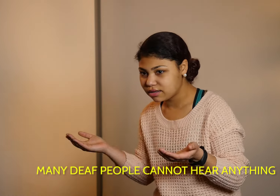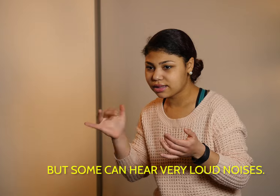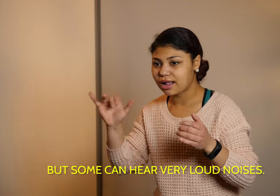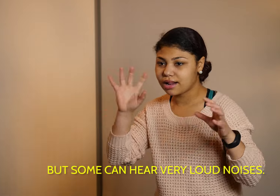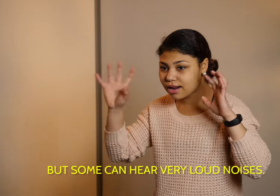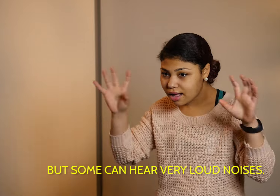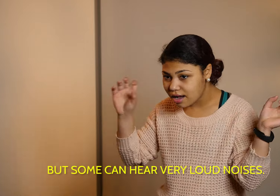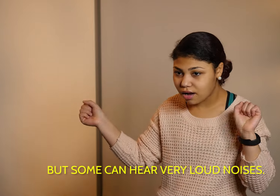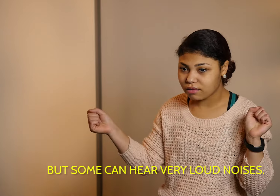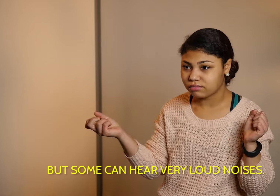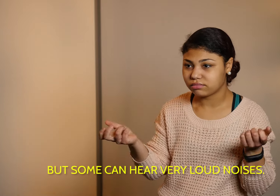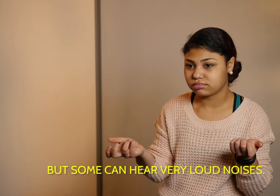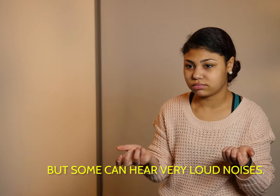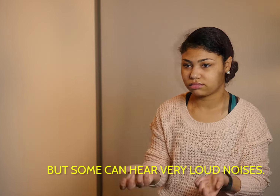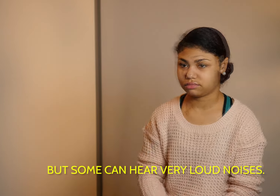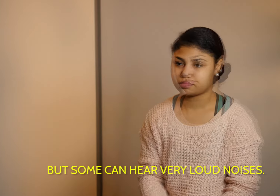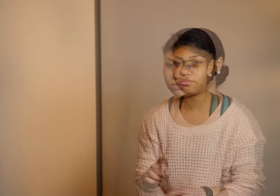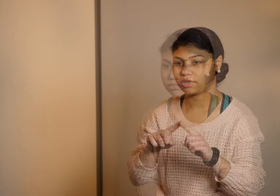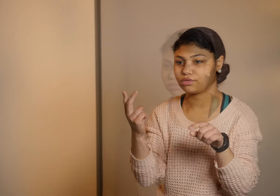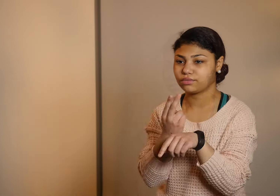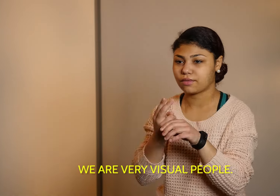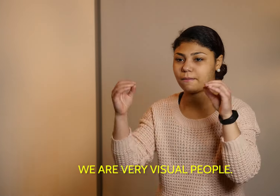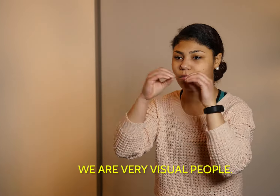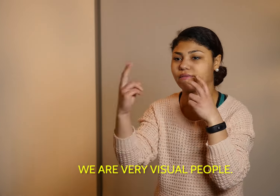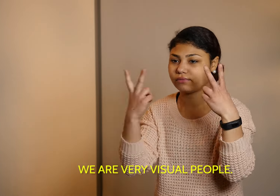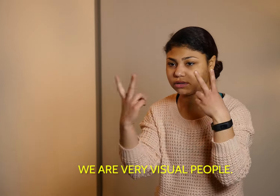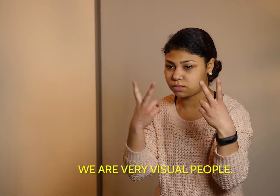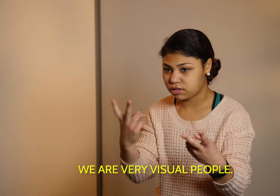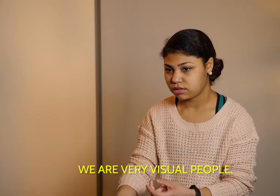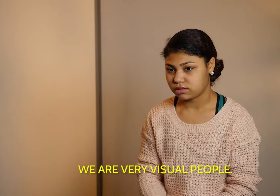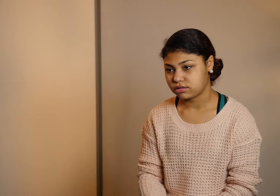but some can hear very loud noises. We are very visual people.